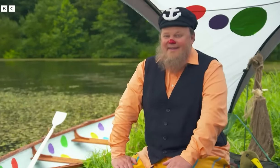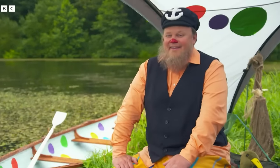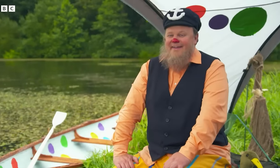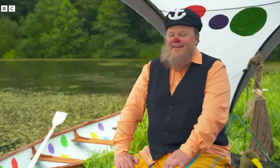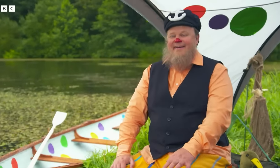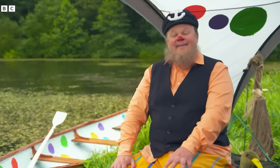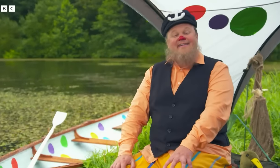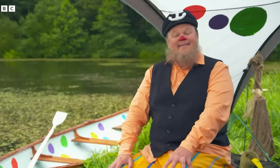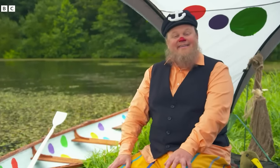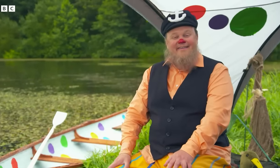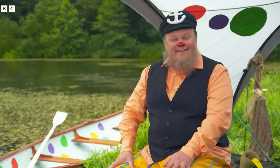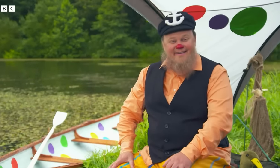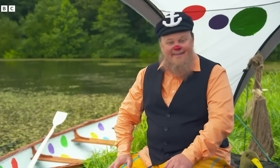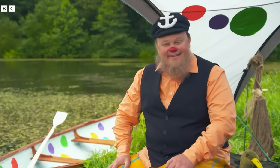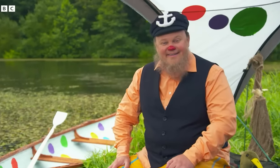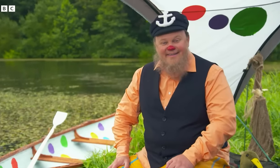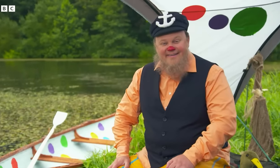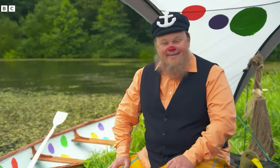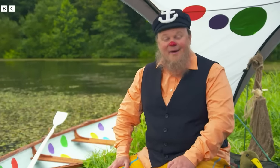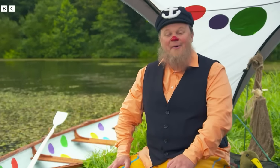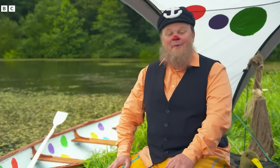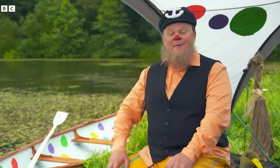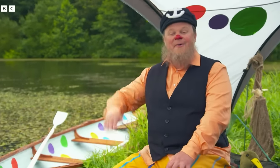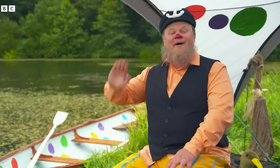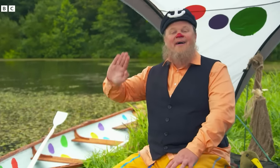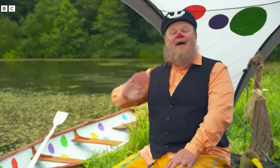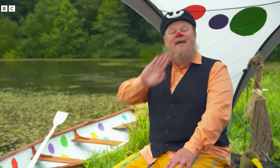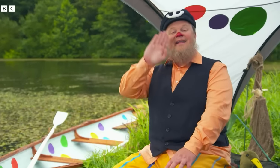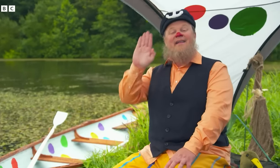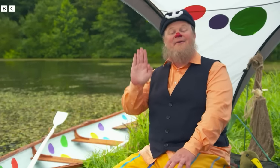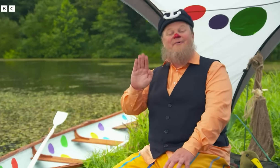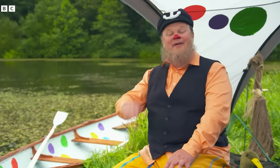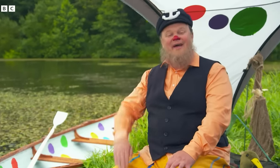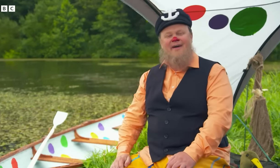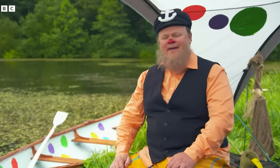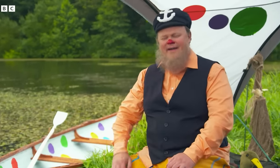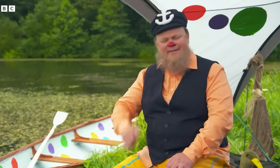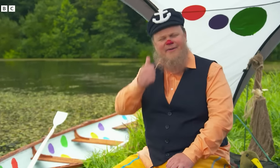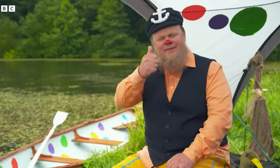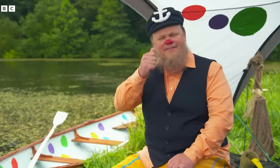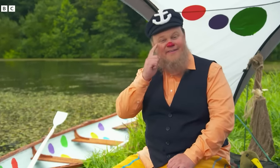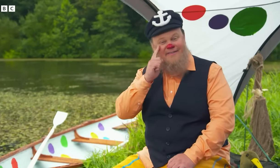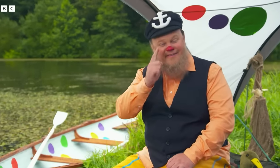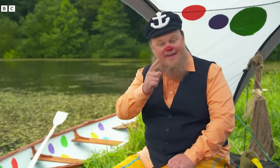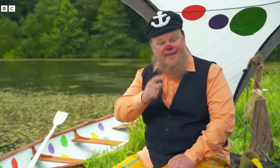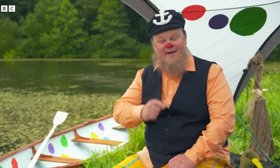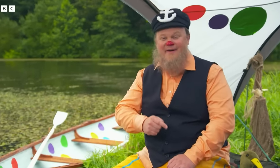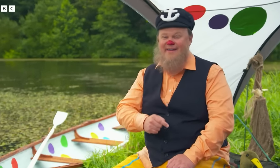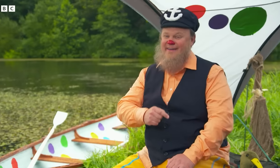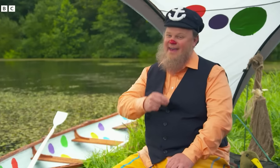Woohoo! Hello, Fisherman Tumble. Oh, hello there. It's good to see you